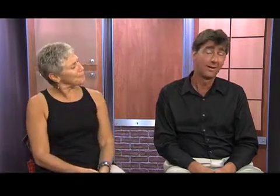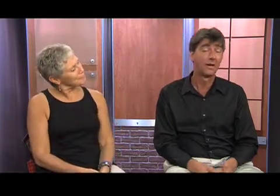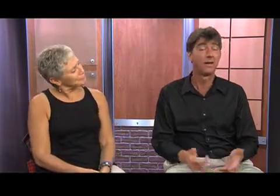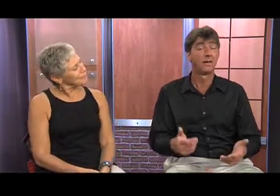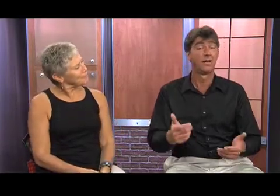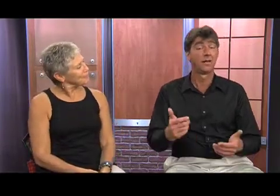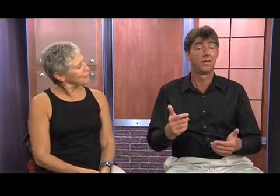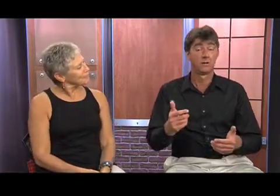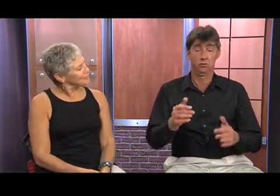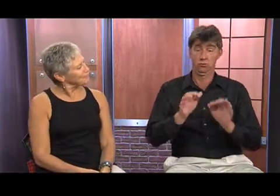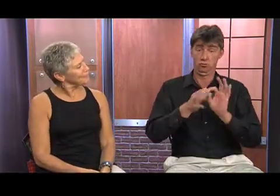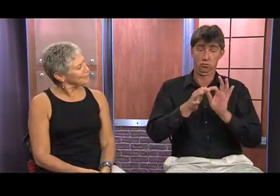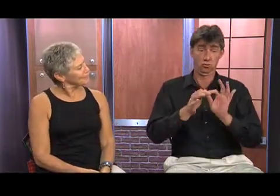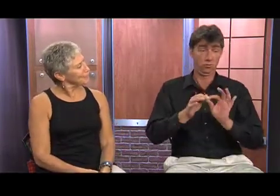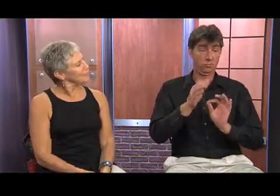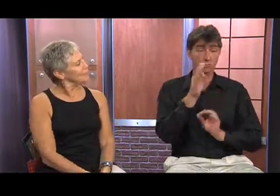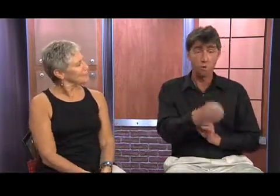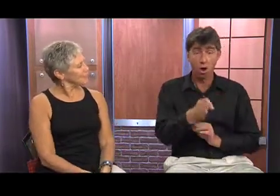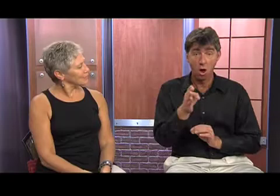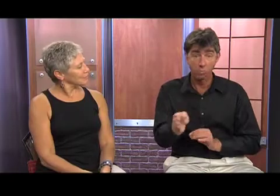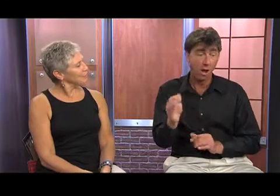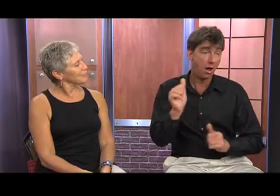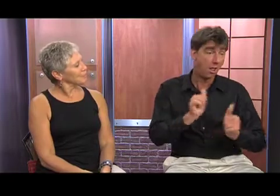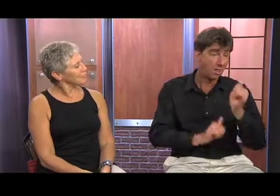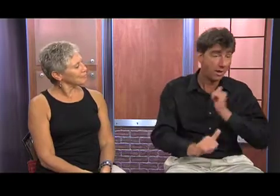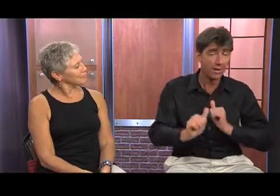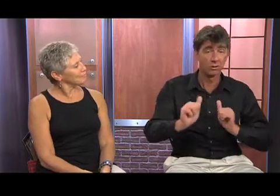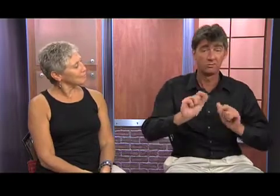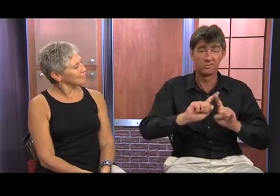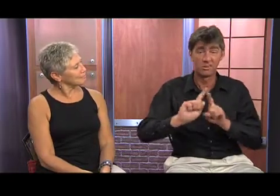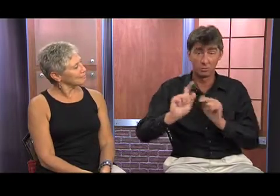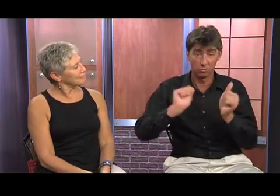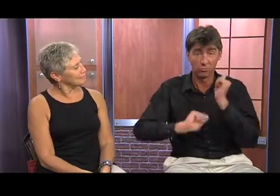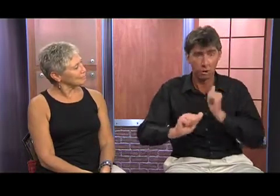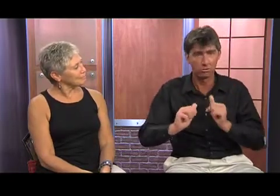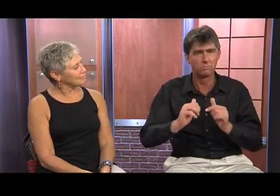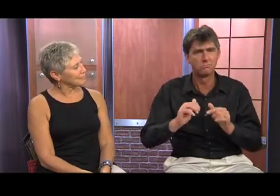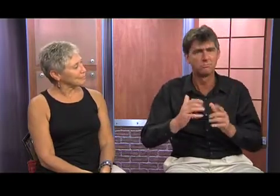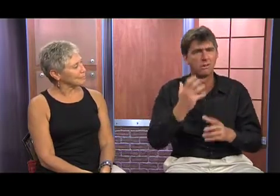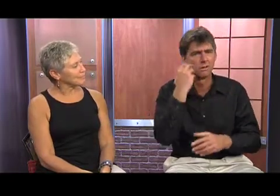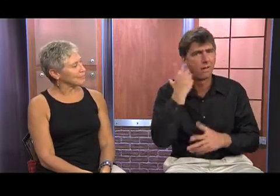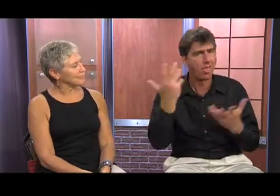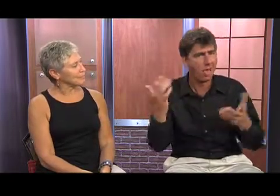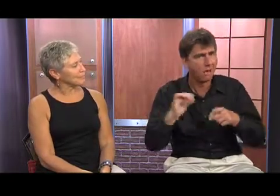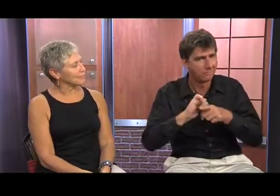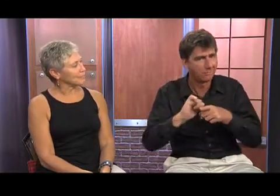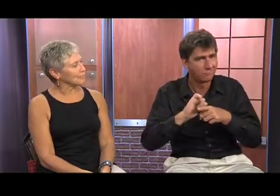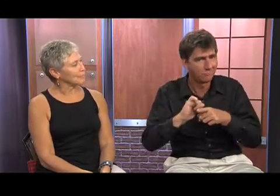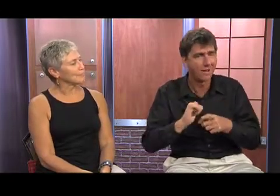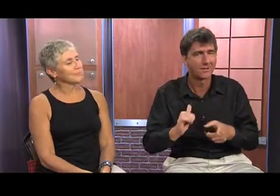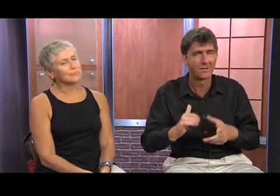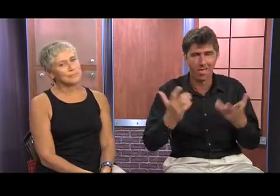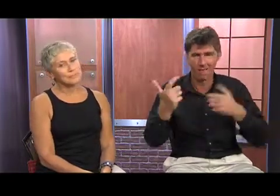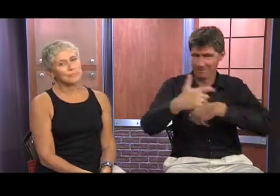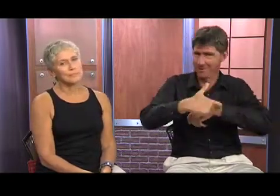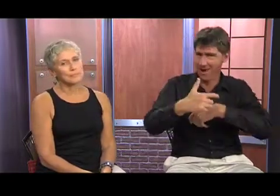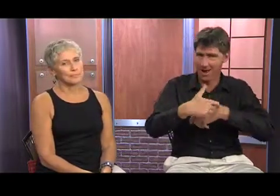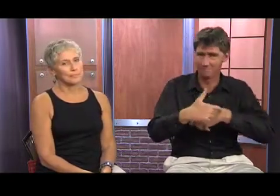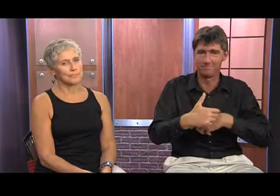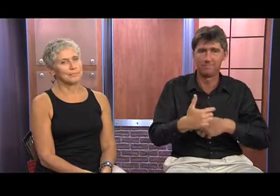hold of the script as early as possible. We already know the dates of the shows and who will be the interpreting teams for each of those shows. So